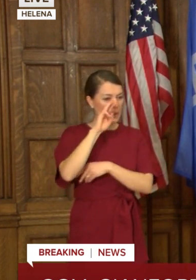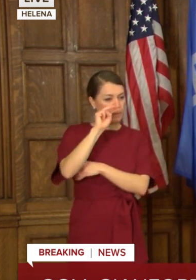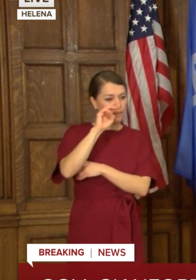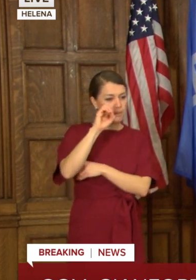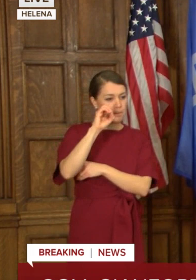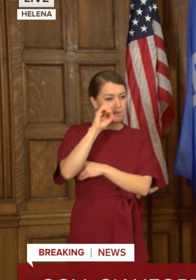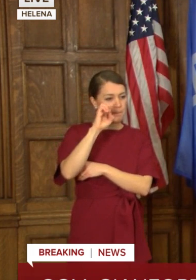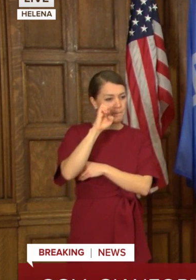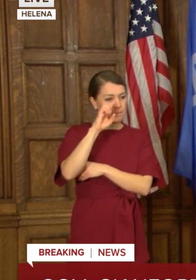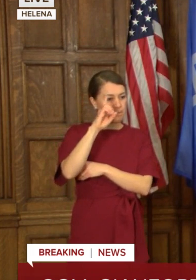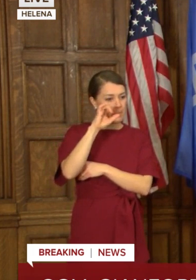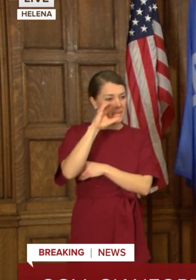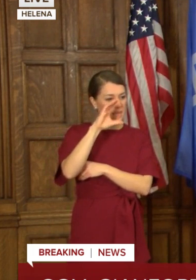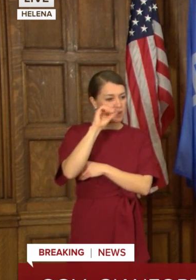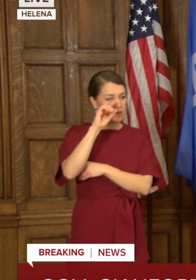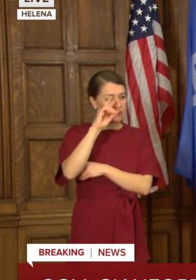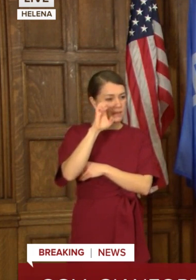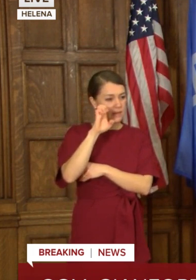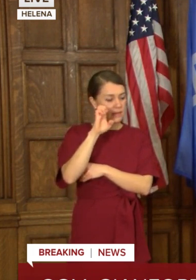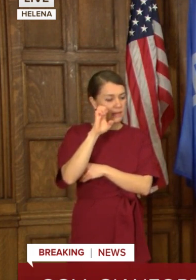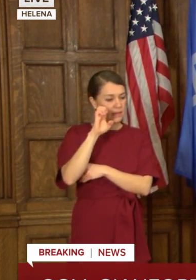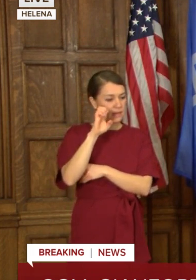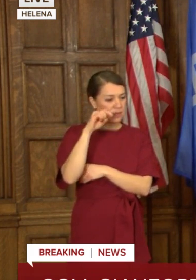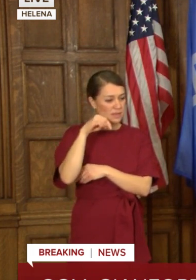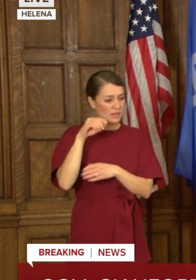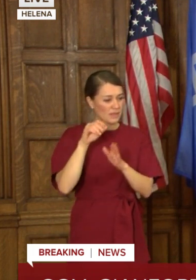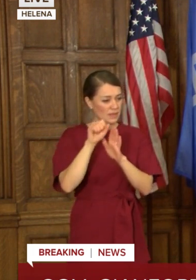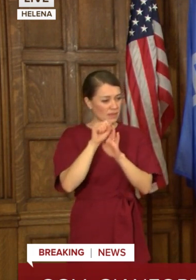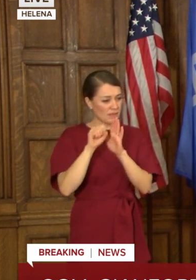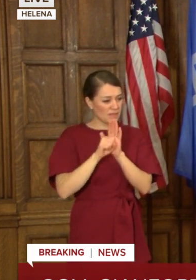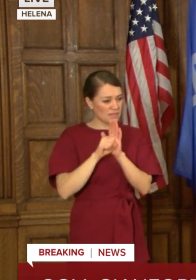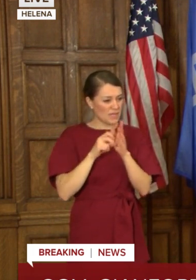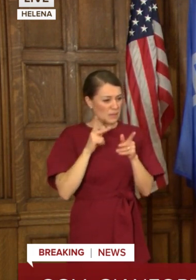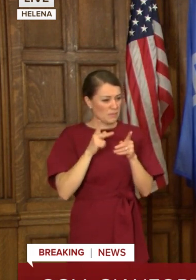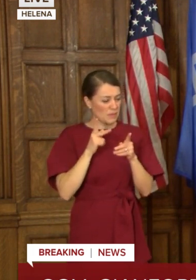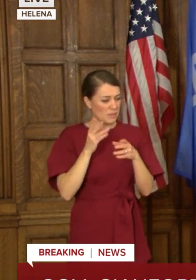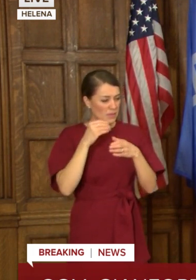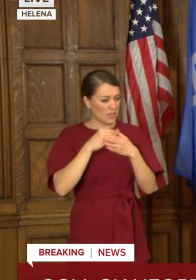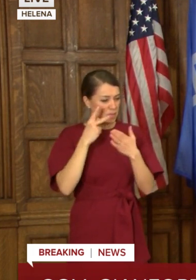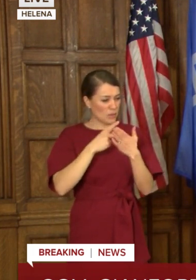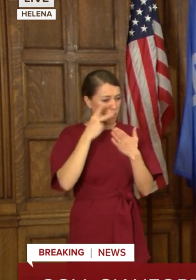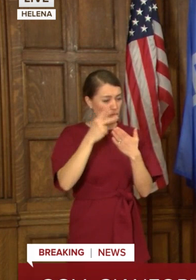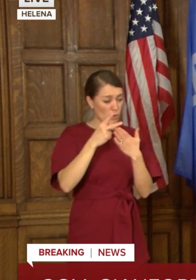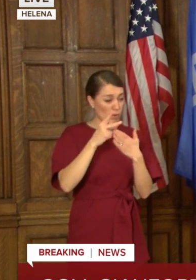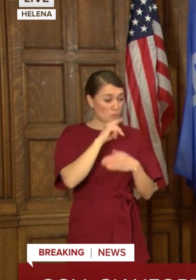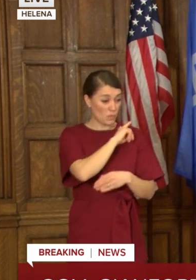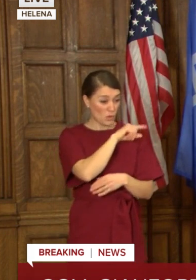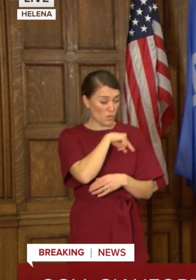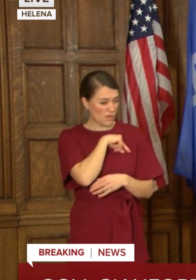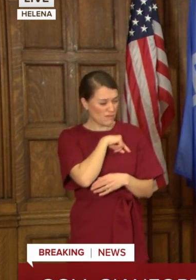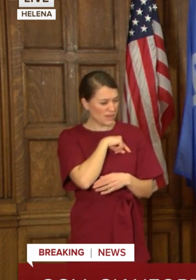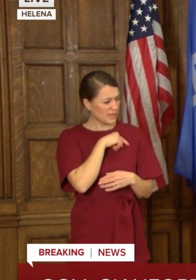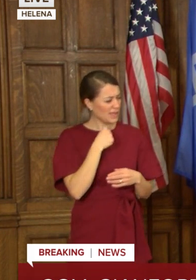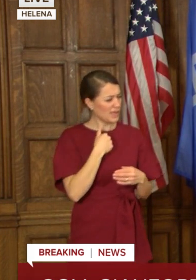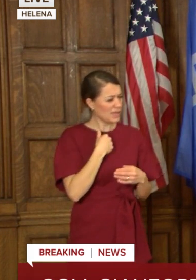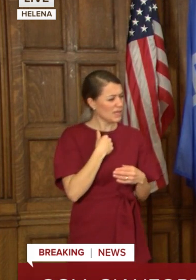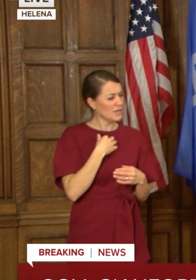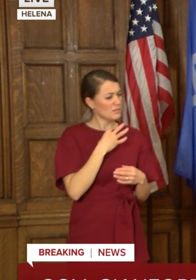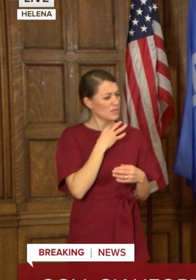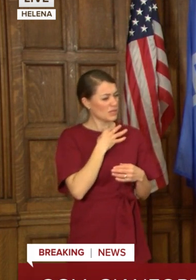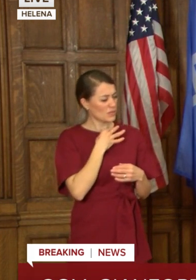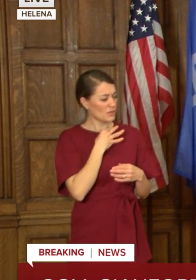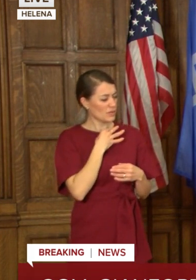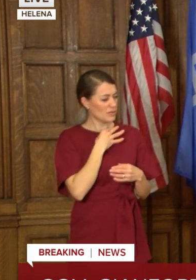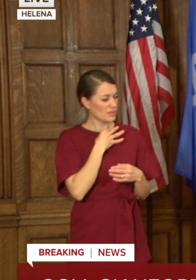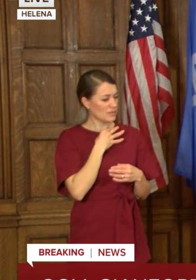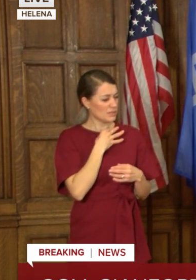during the campaign you talked about wanting to make sure that people who are on the program were properly qualified. And I wanted to ask if this is legislation that you